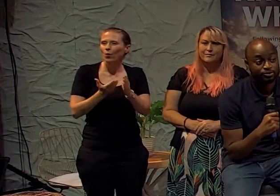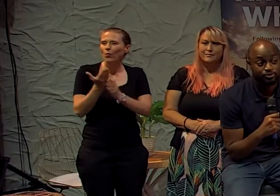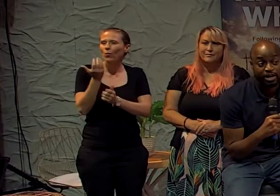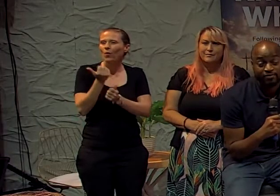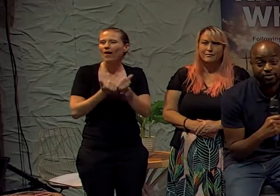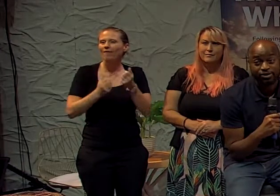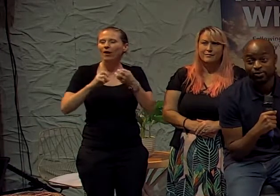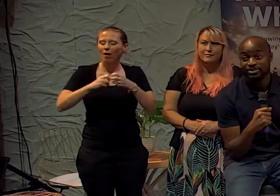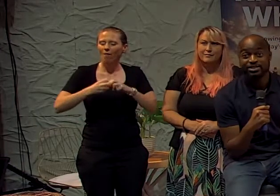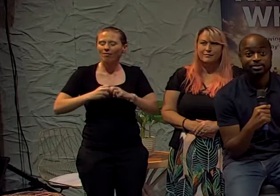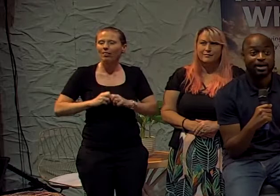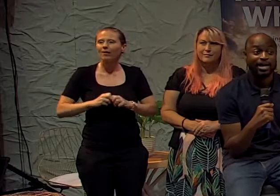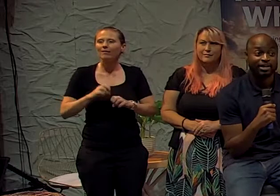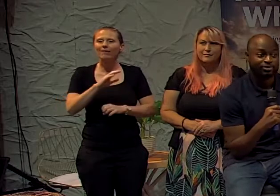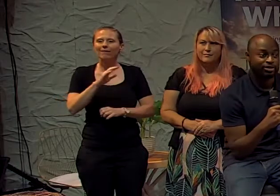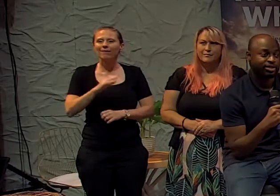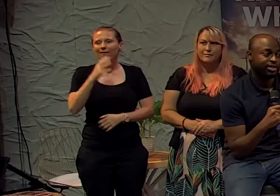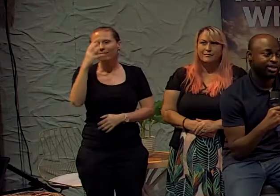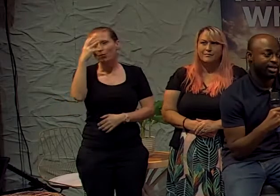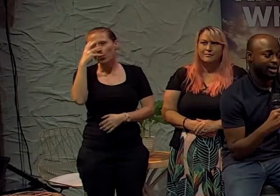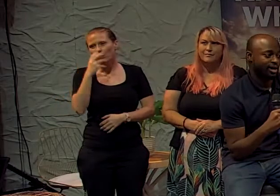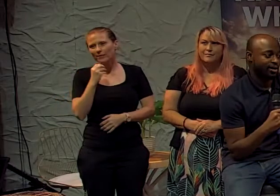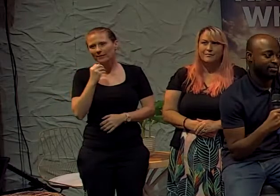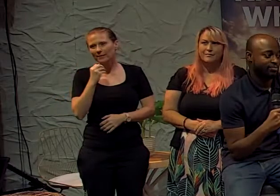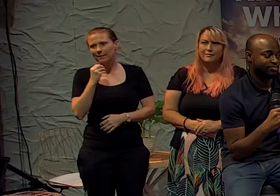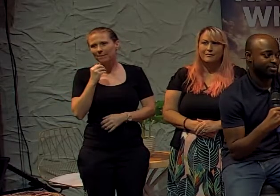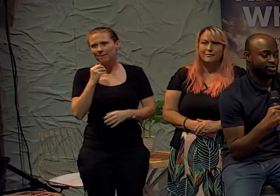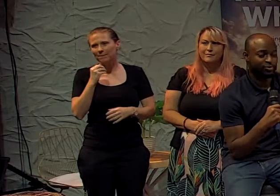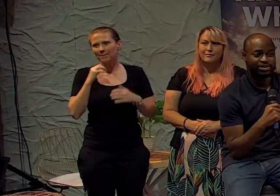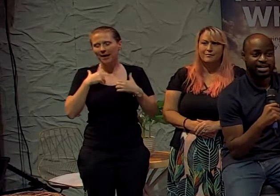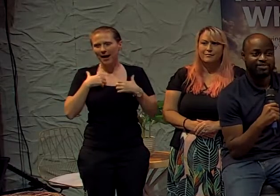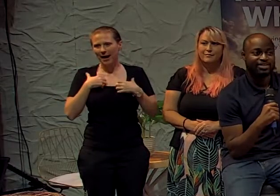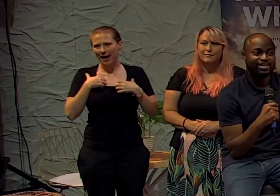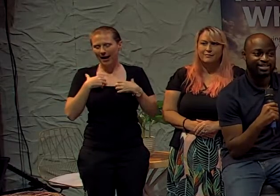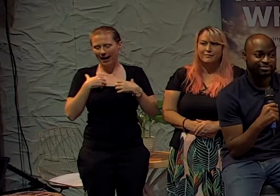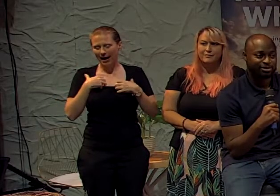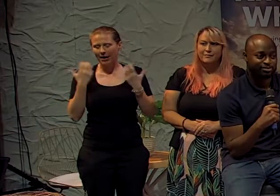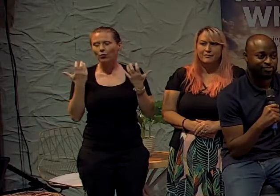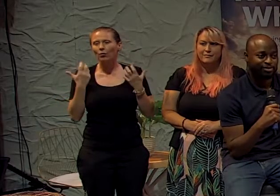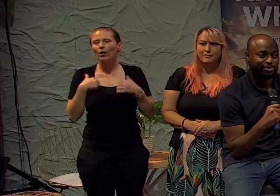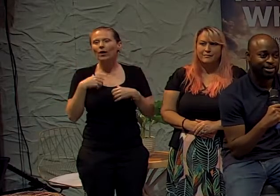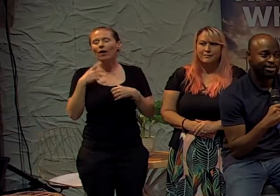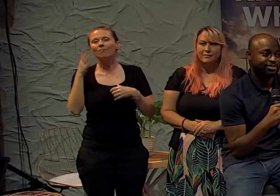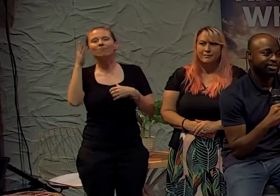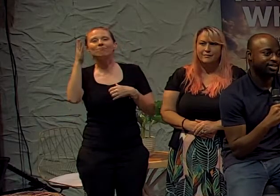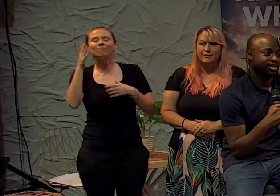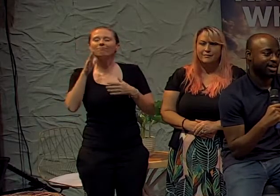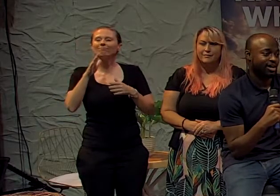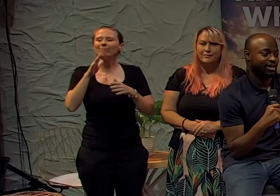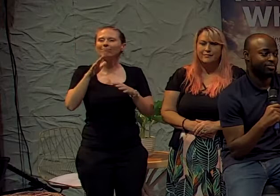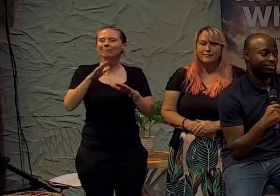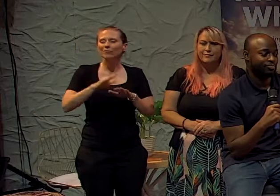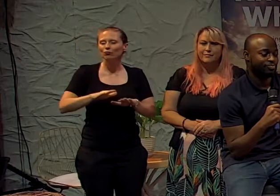to never go to sleep angry, to one day have kids and be the perfect parents.